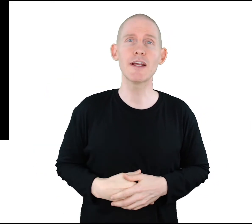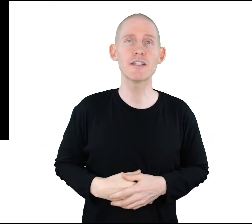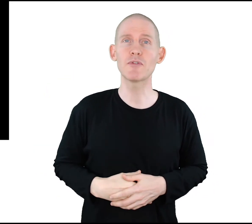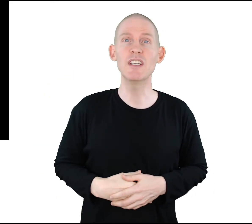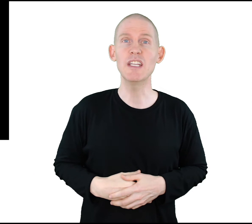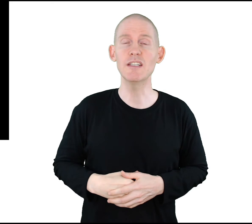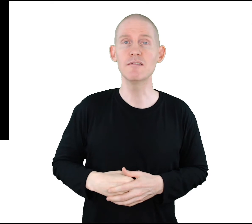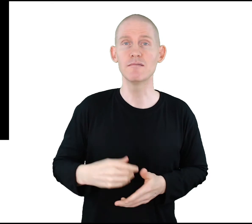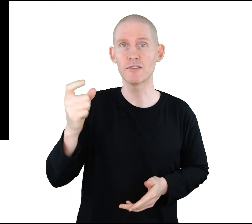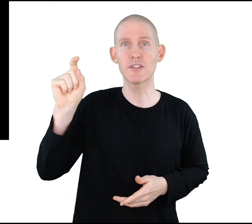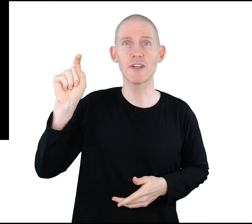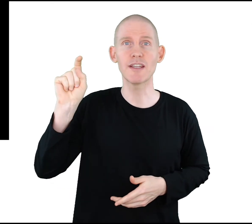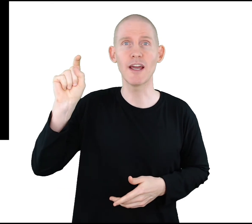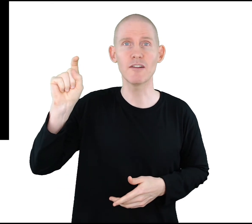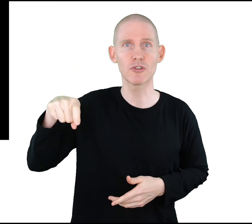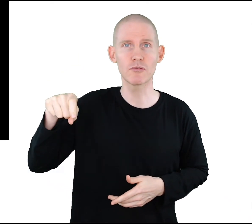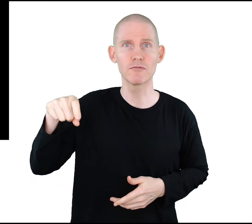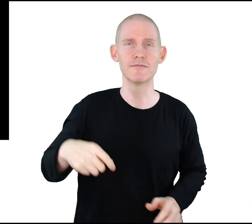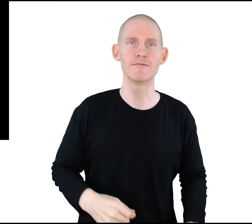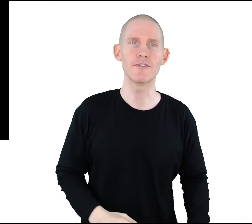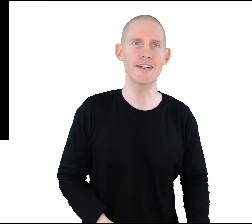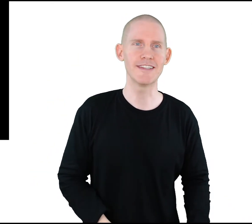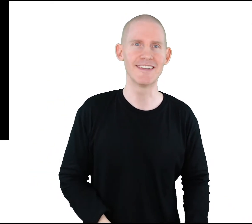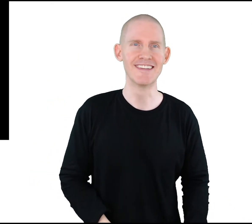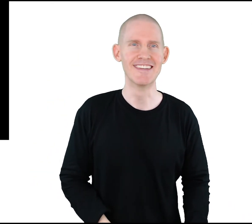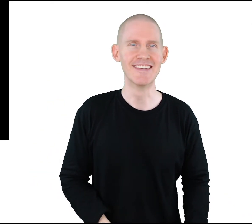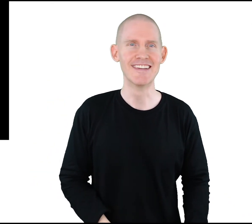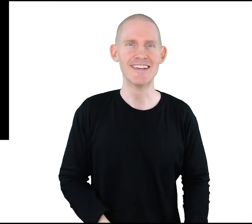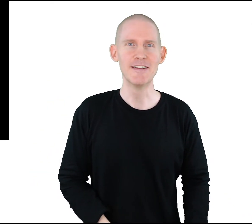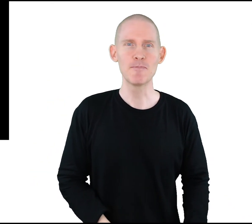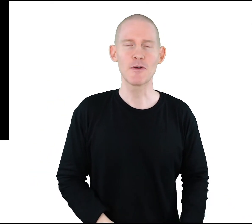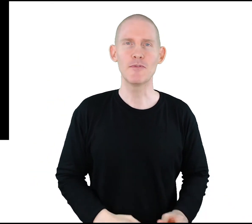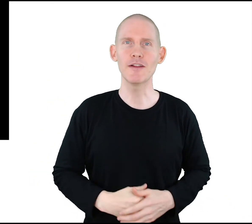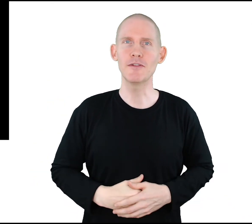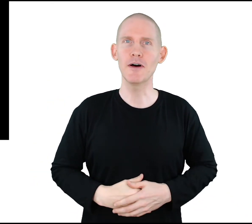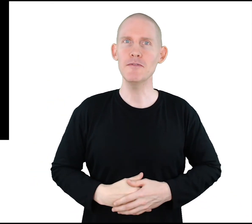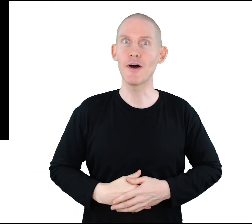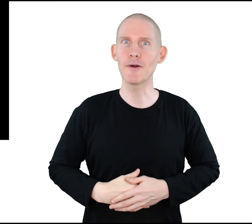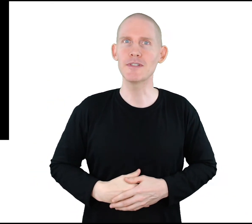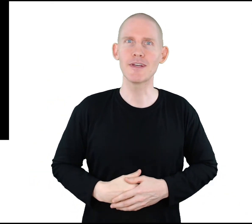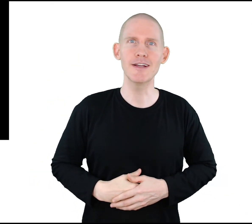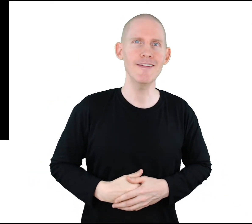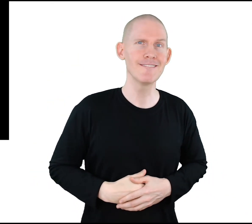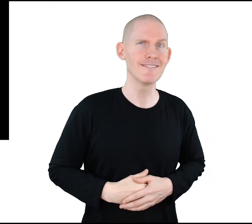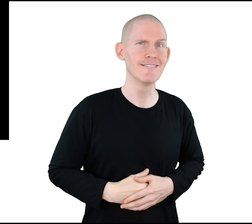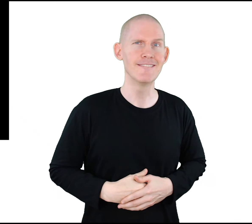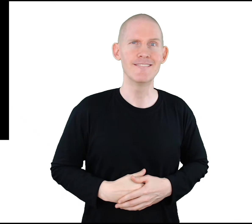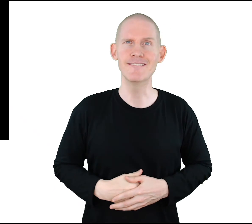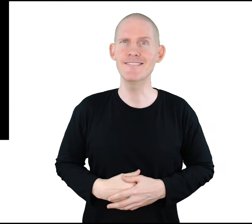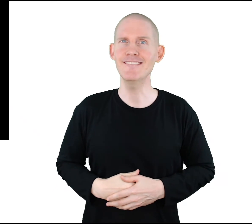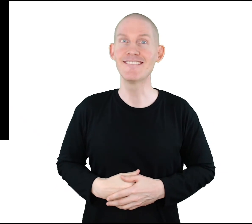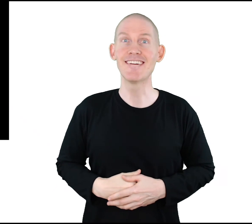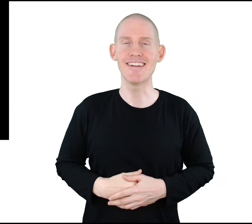as for need, just like that. Right. Fall in love, how do we sign it? That's